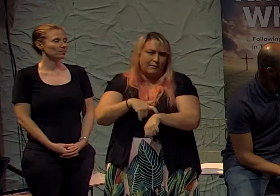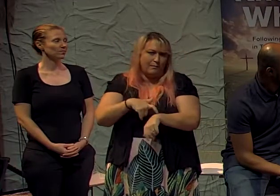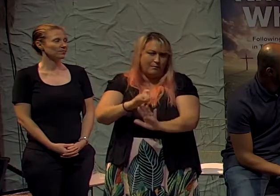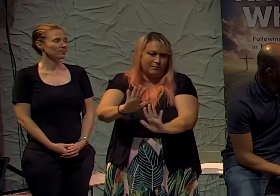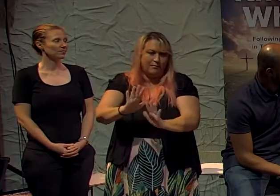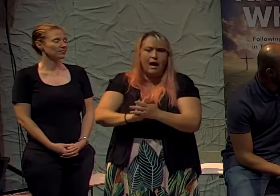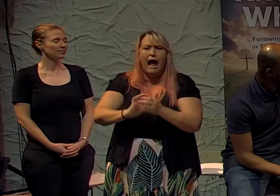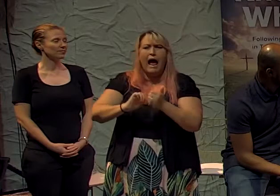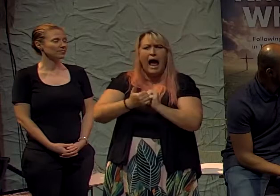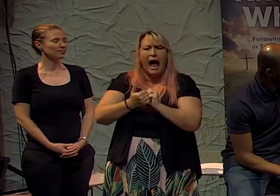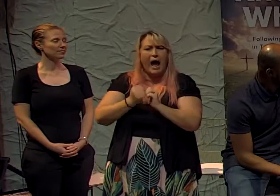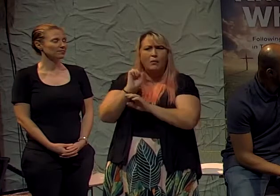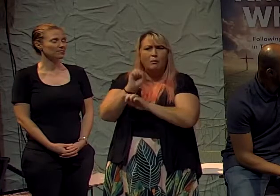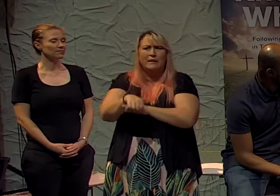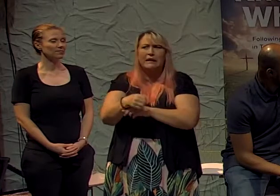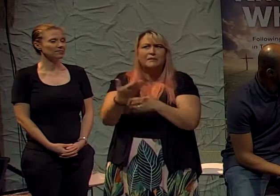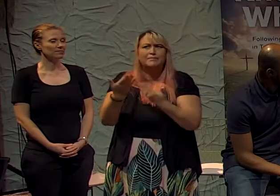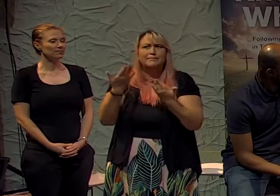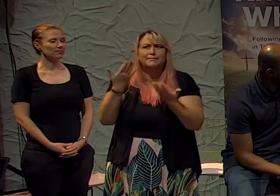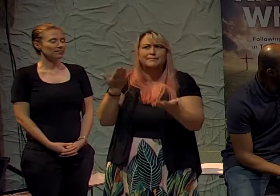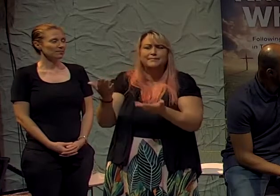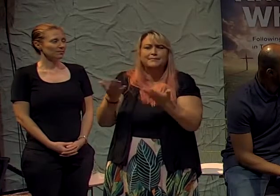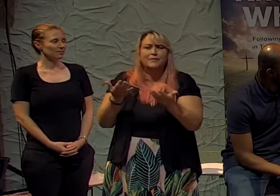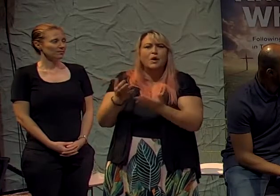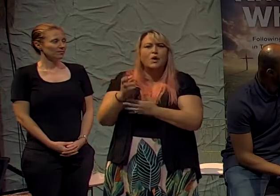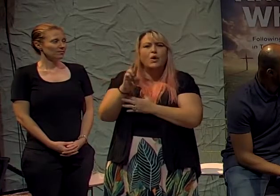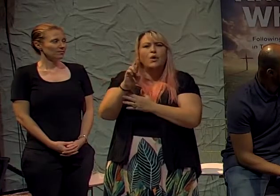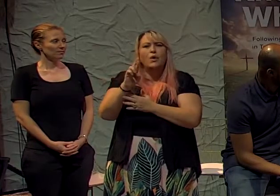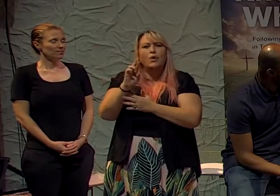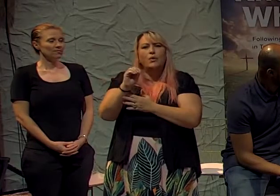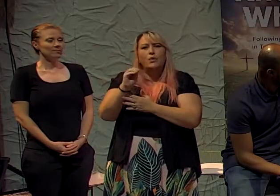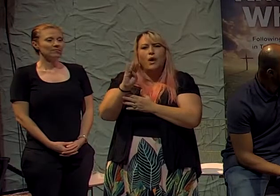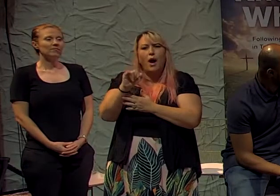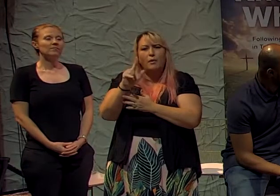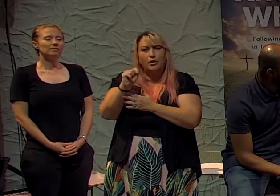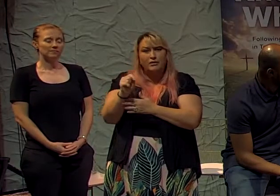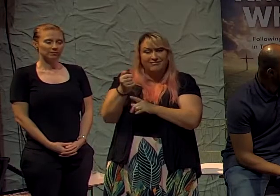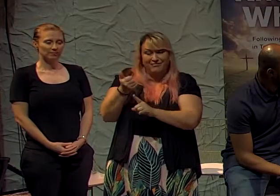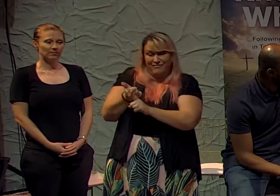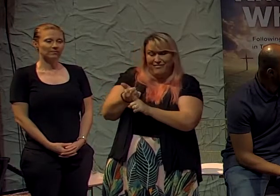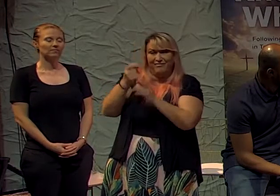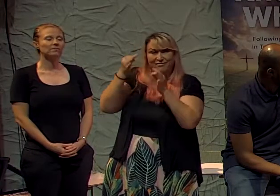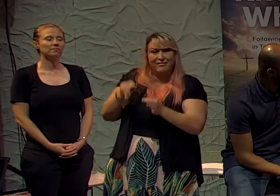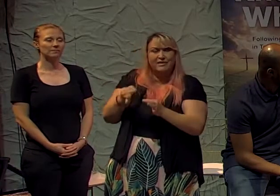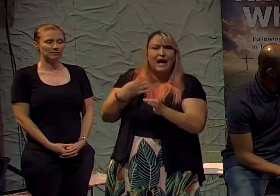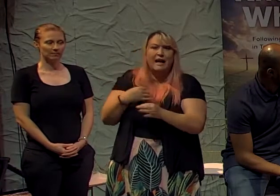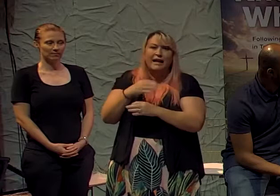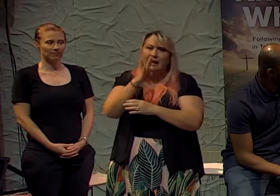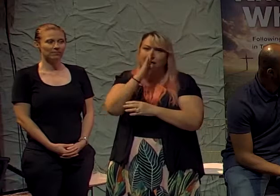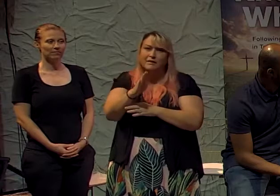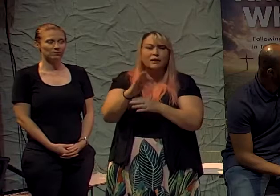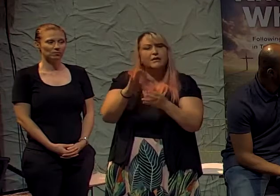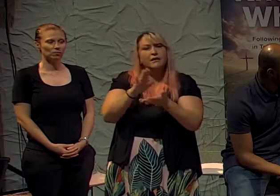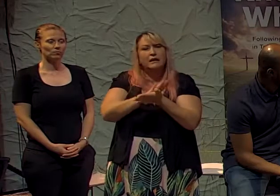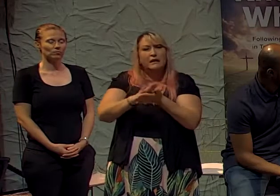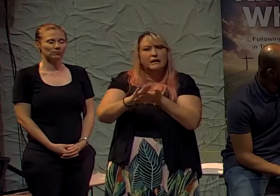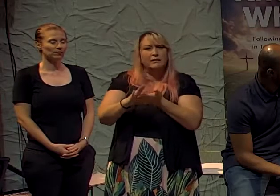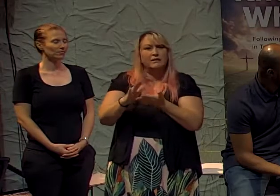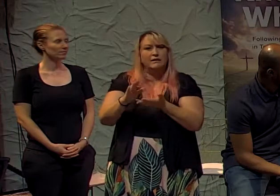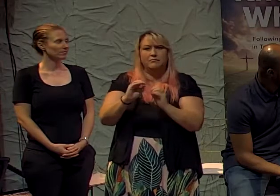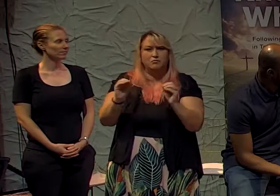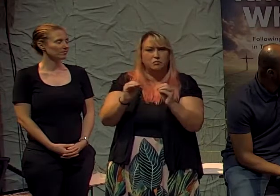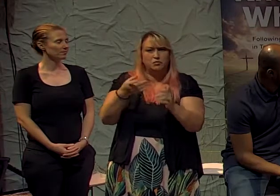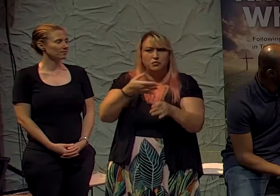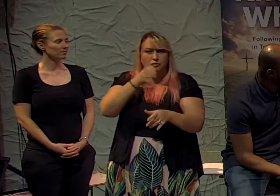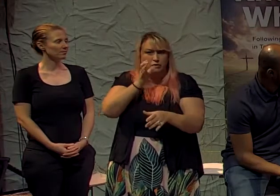that we overcame this, but it's when Robert decided to get sober. And we had a great time at our wedding. I mean, it wasn't like we